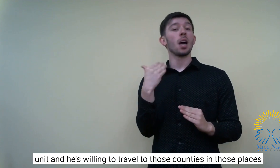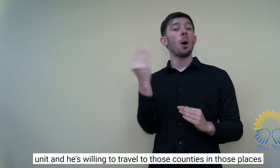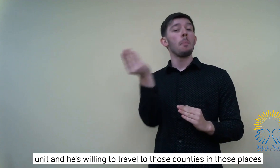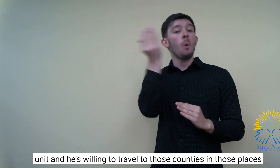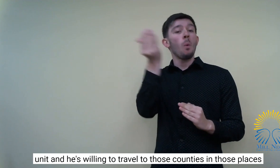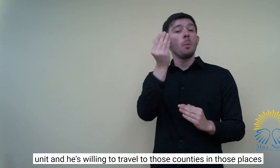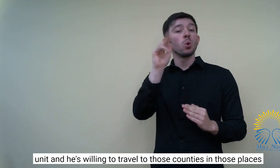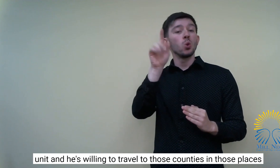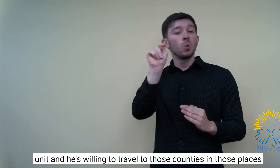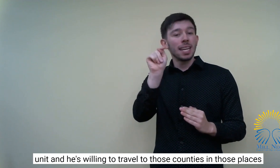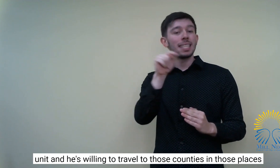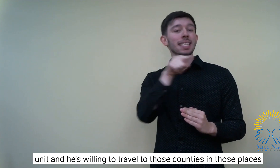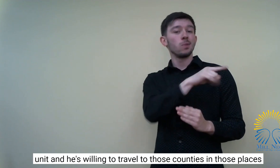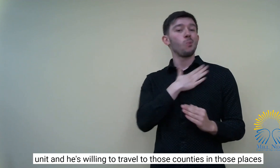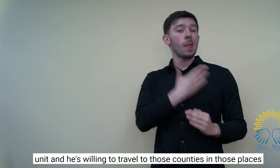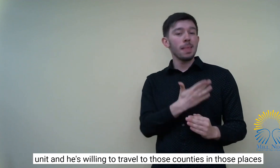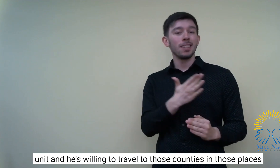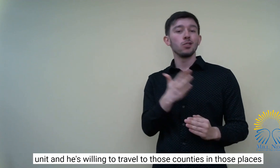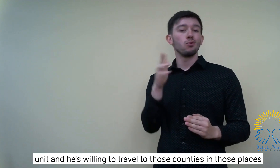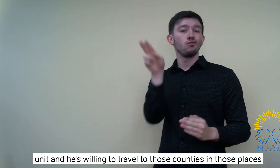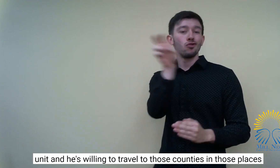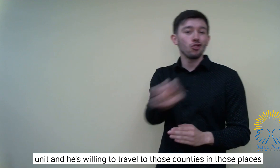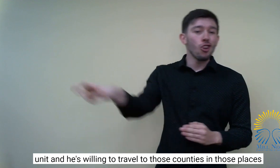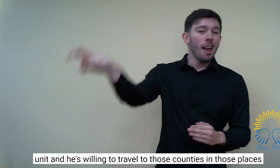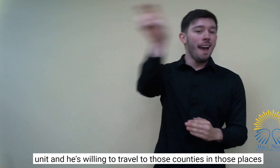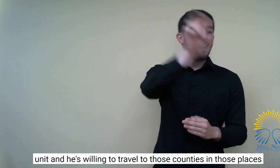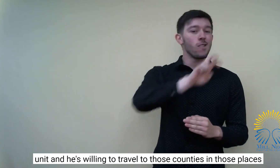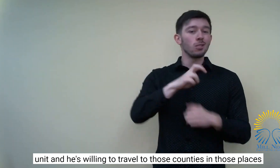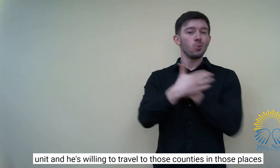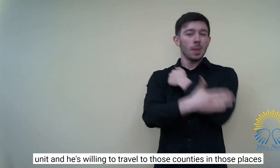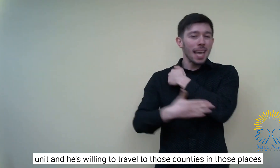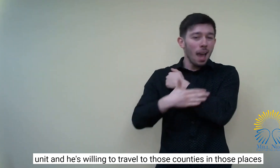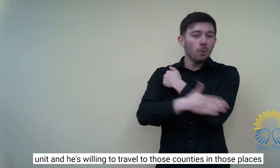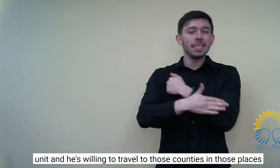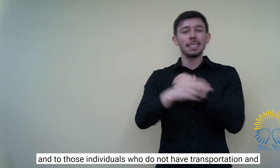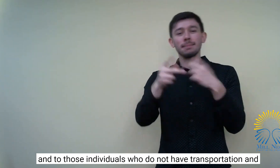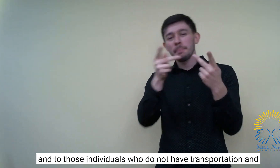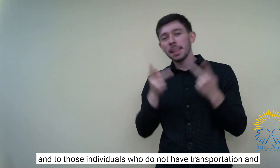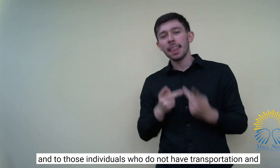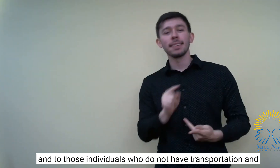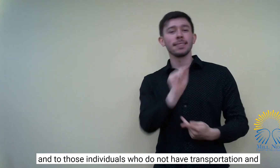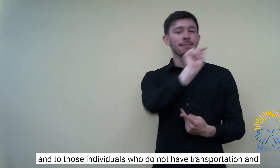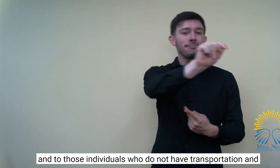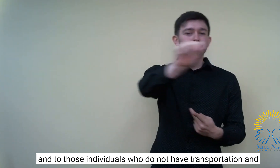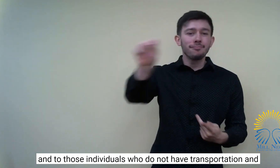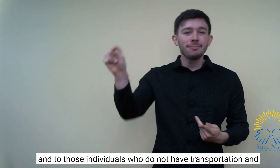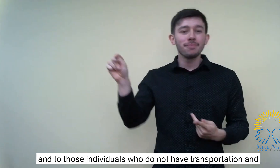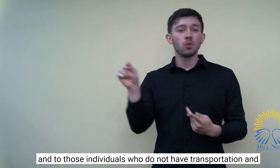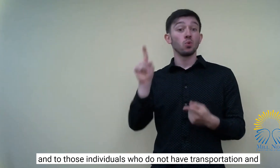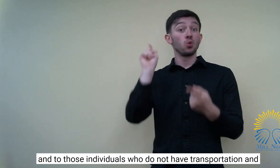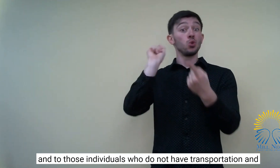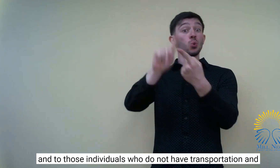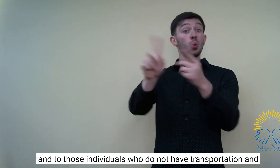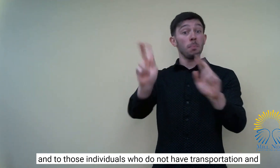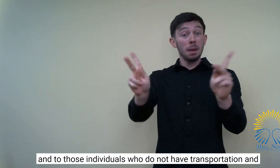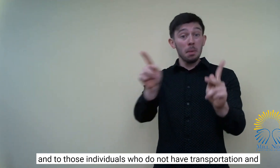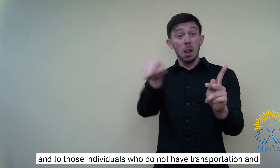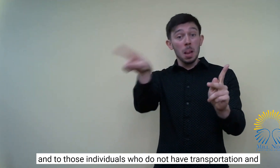to travel to those counties and those places and to those individuals who do not